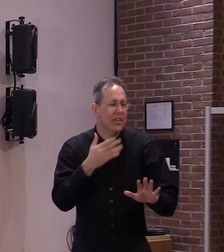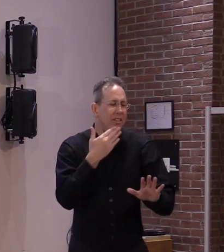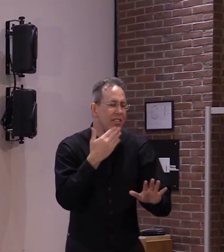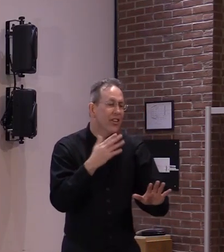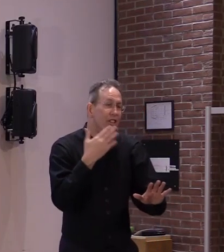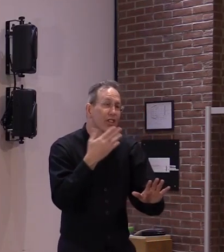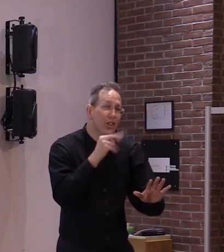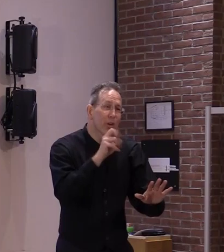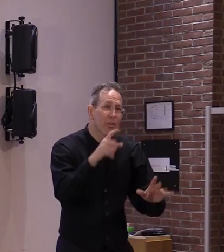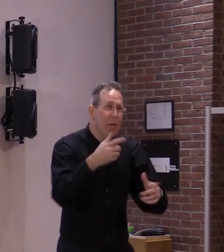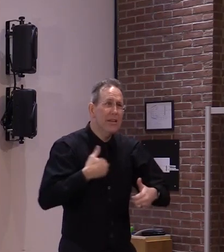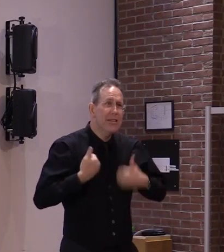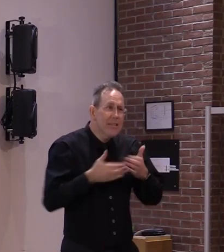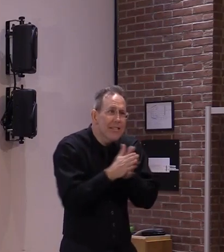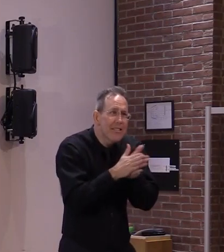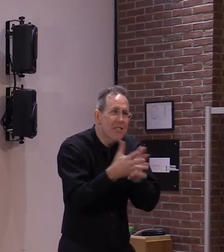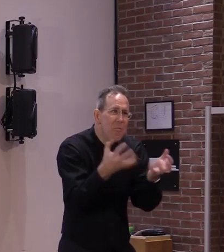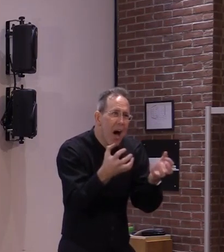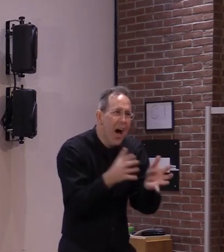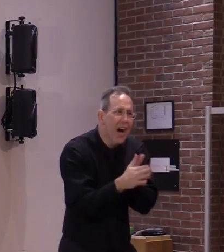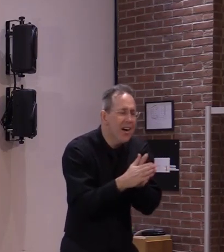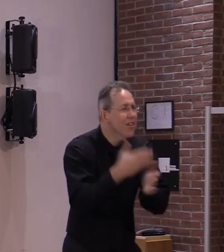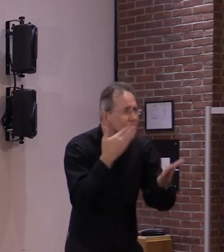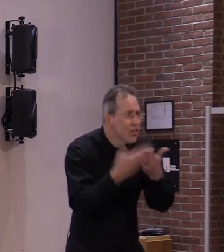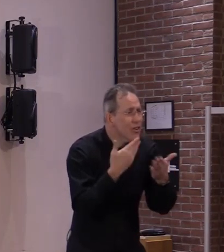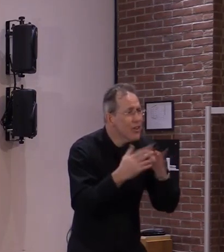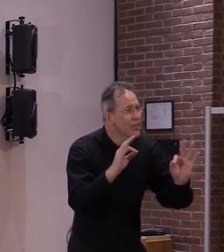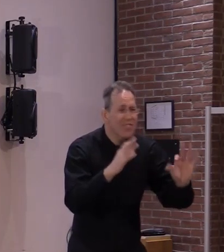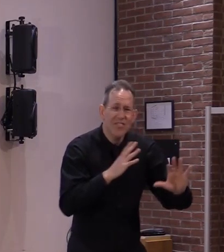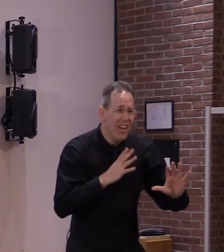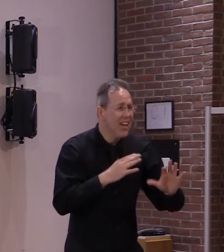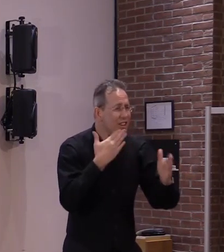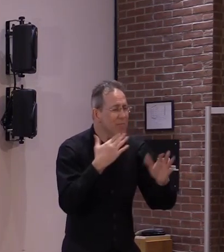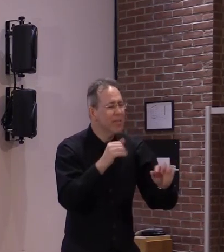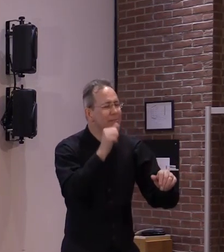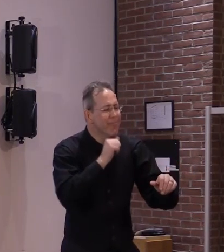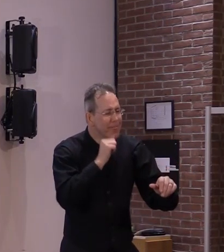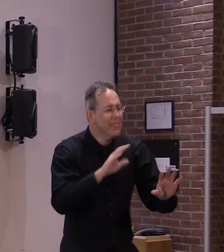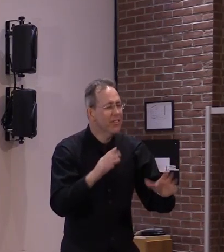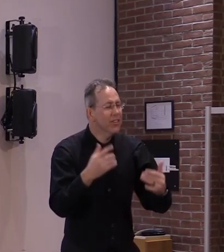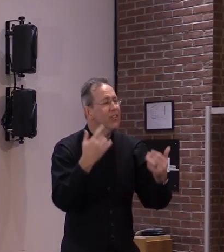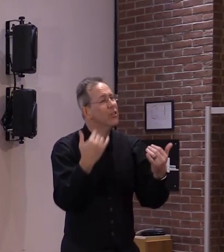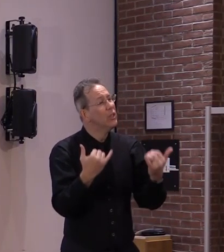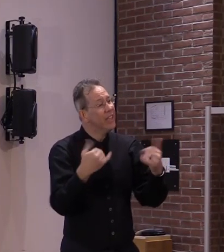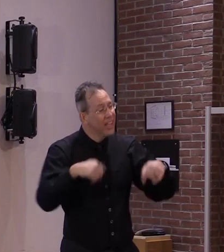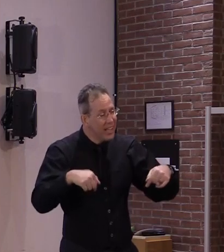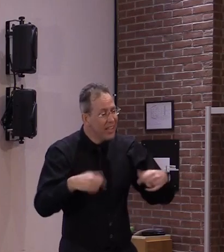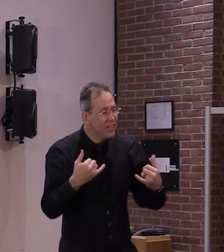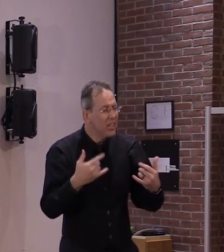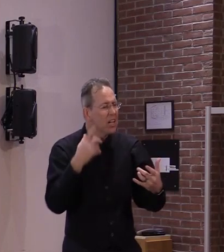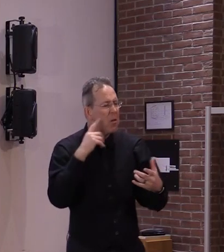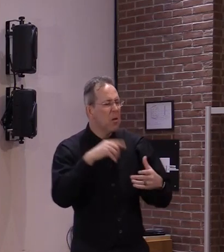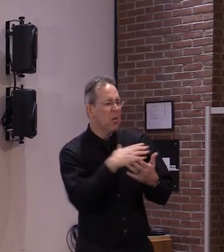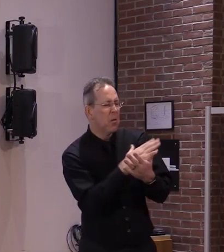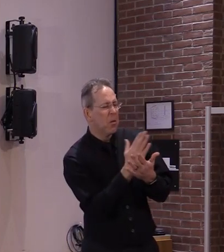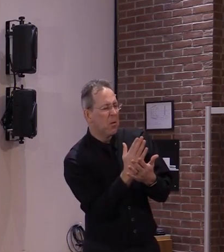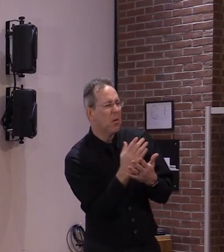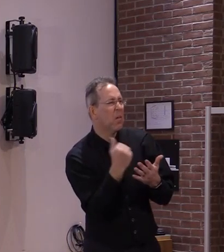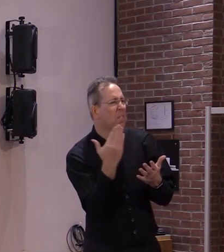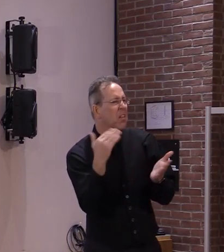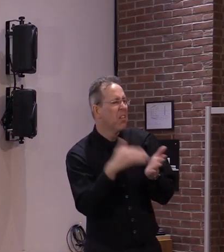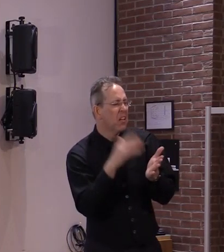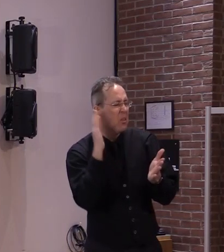we'll be at least halfway through it. You know, this